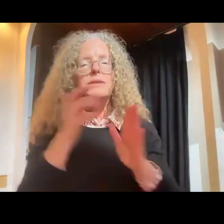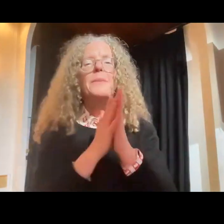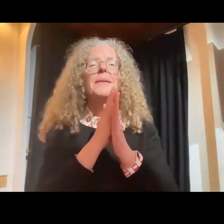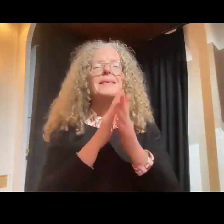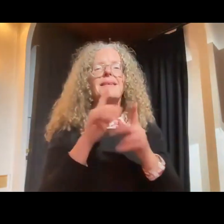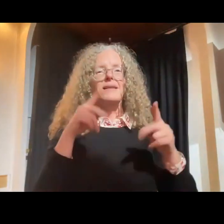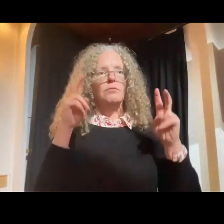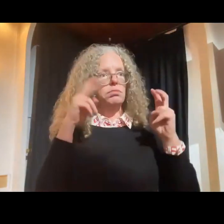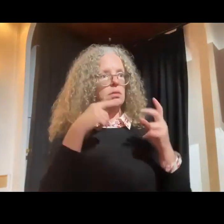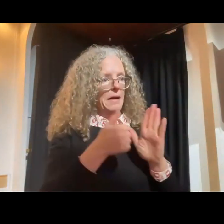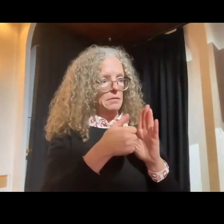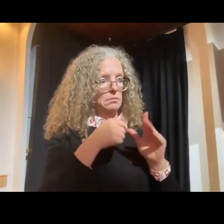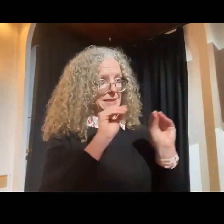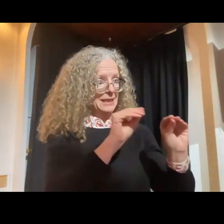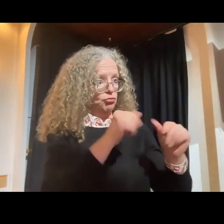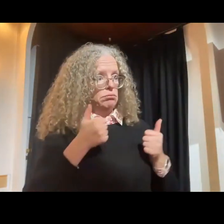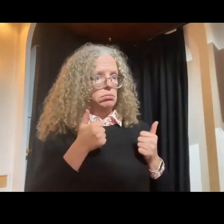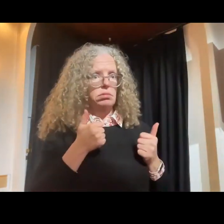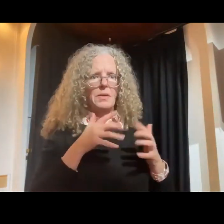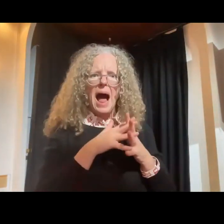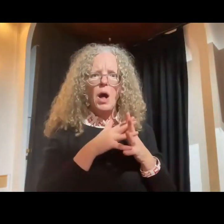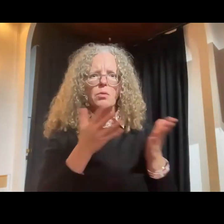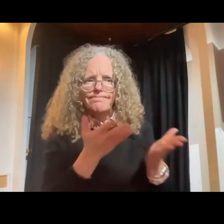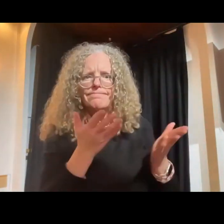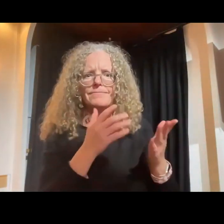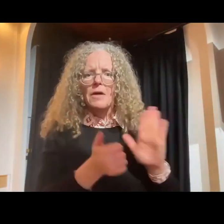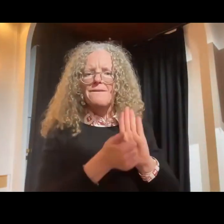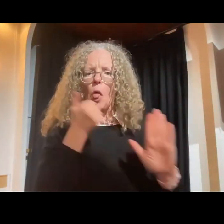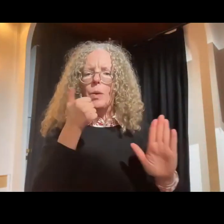without the need for integration?